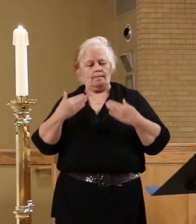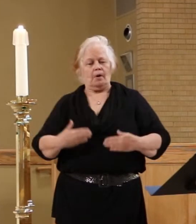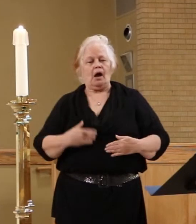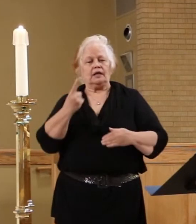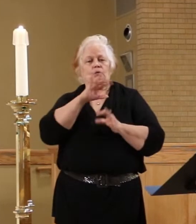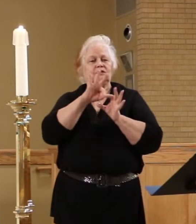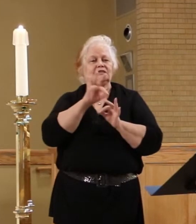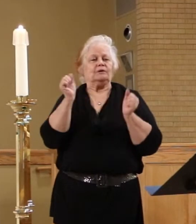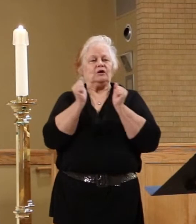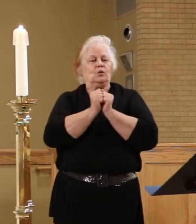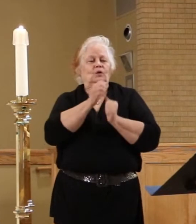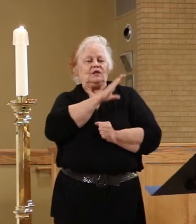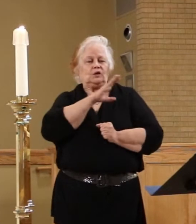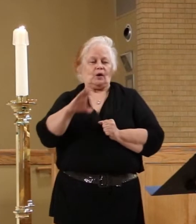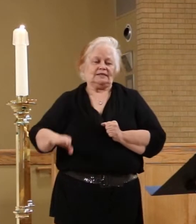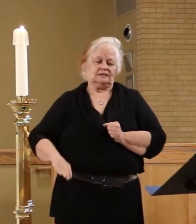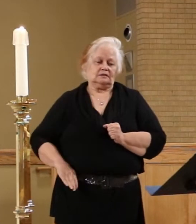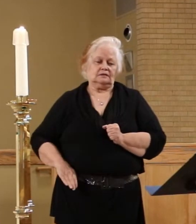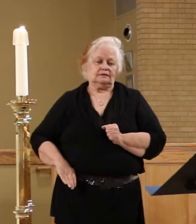in Christ.